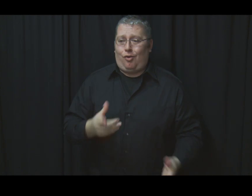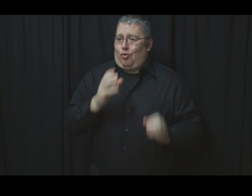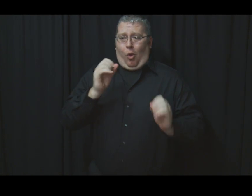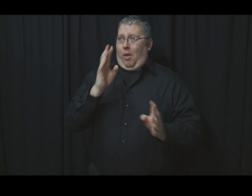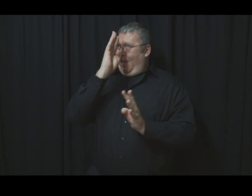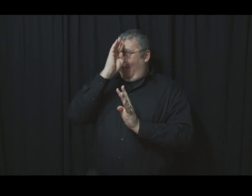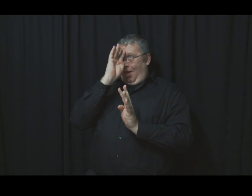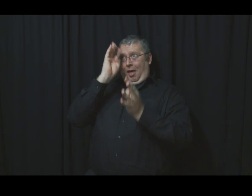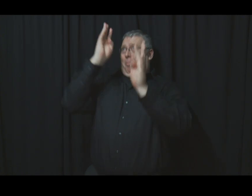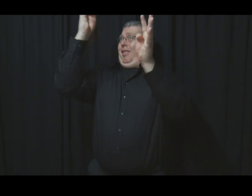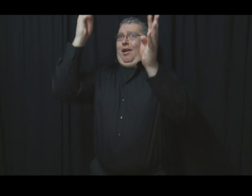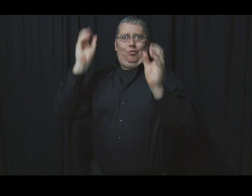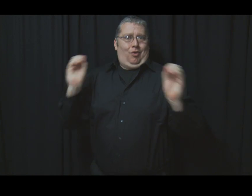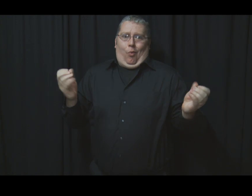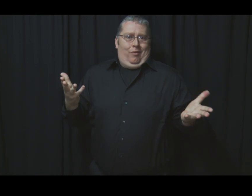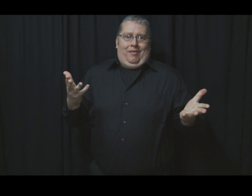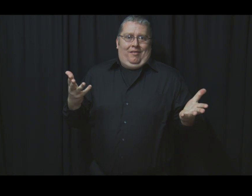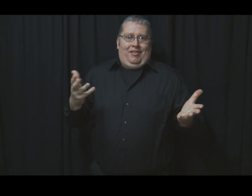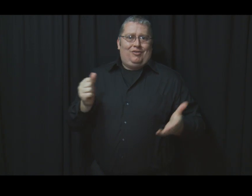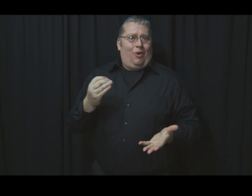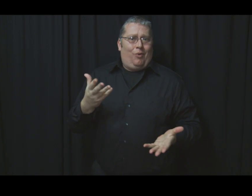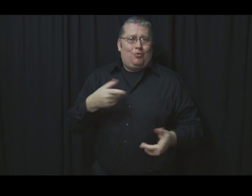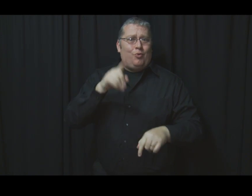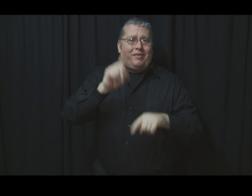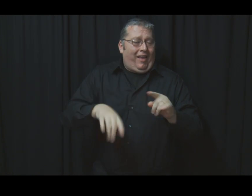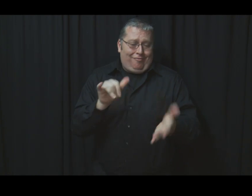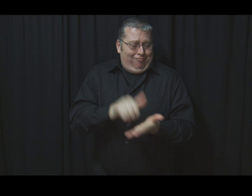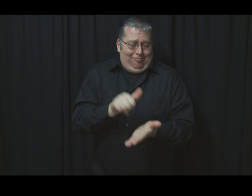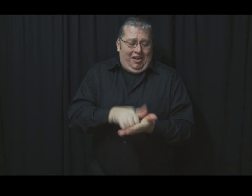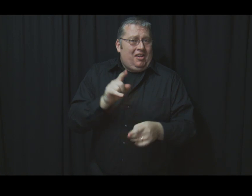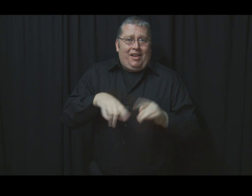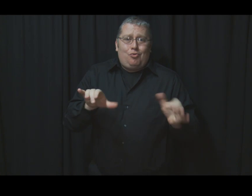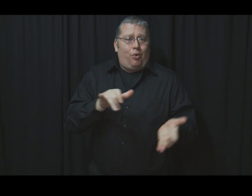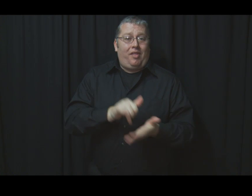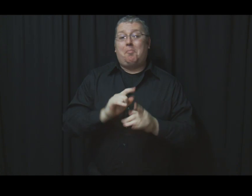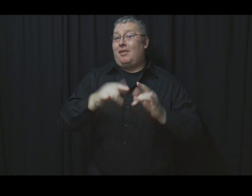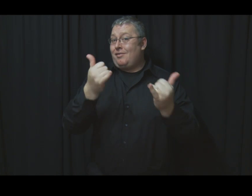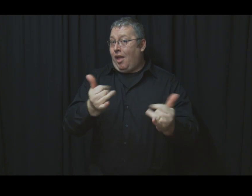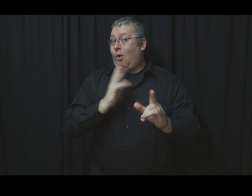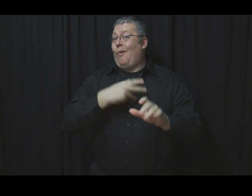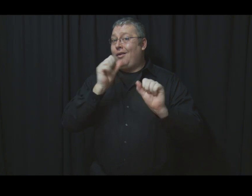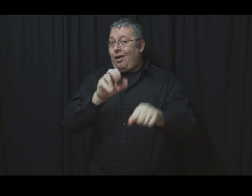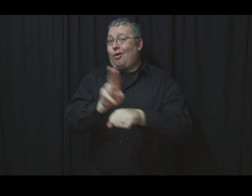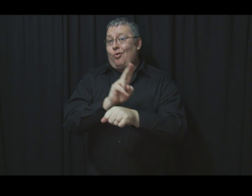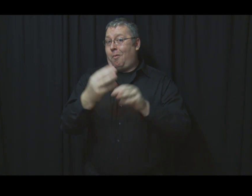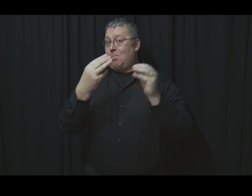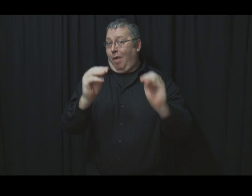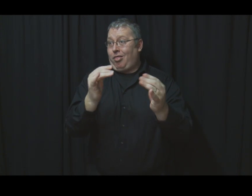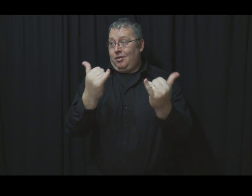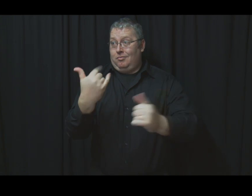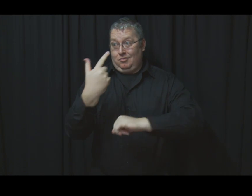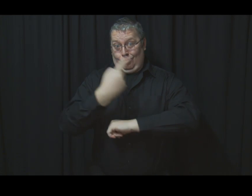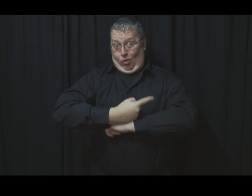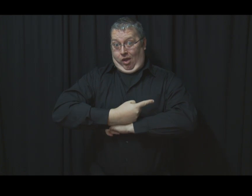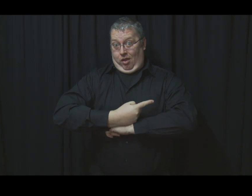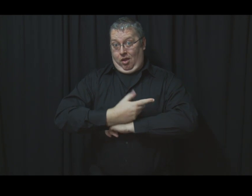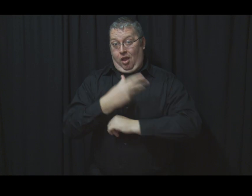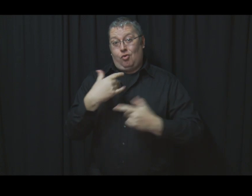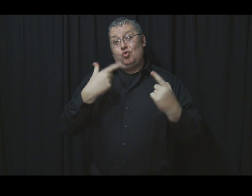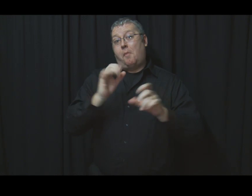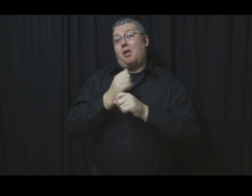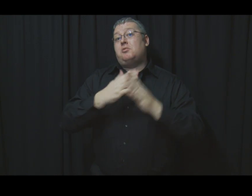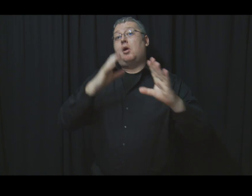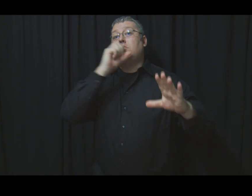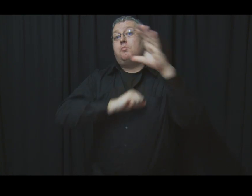hypothetical because you can't do that. Now, we can certainly use methods in the present and making